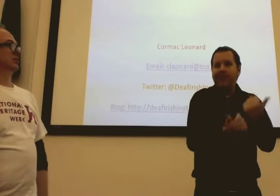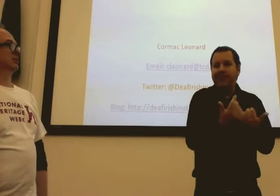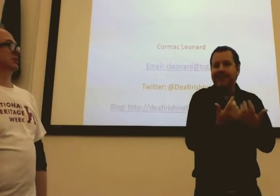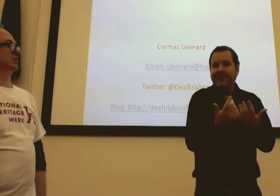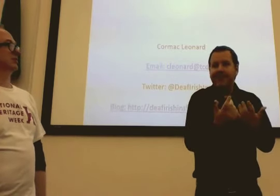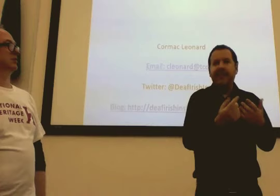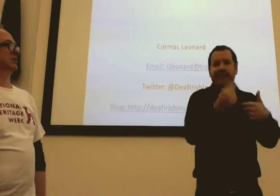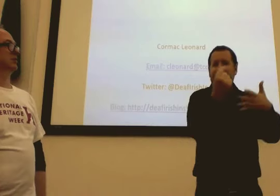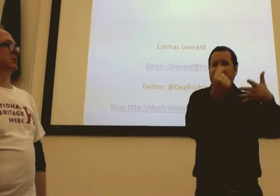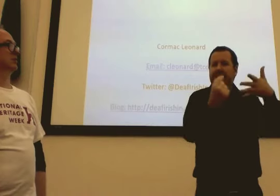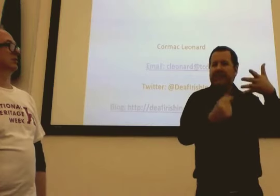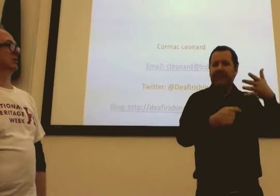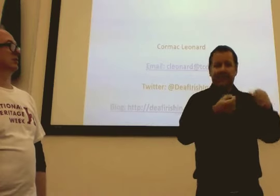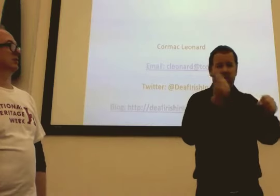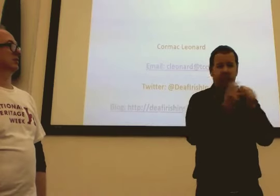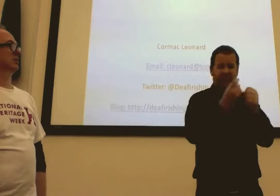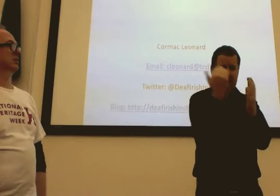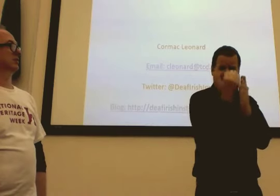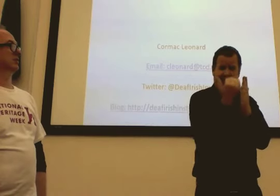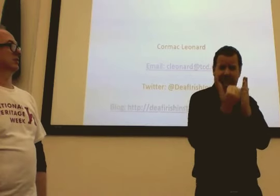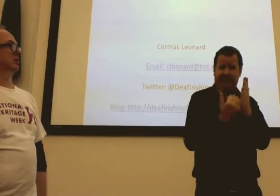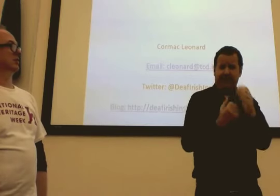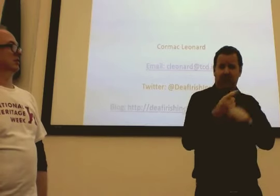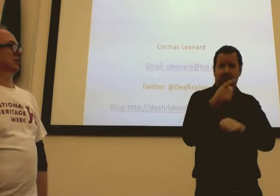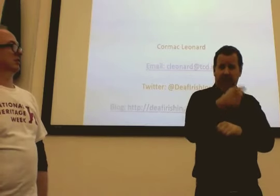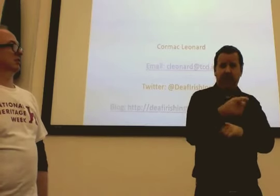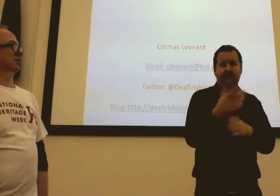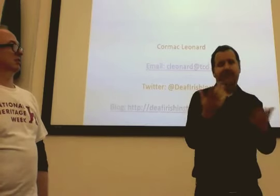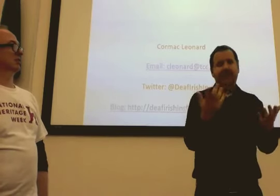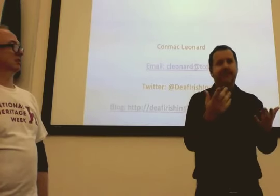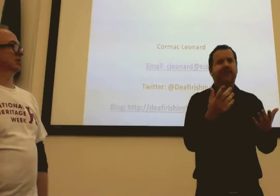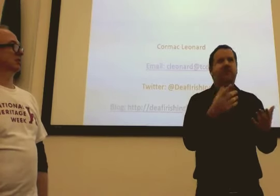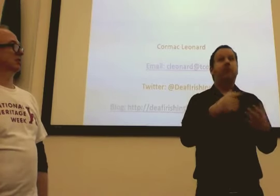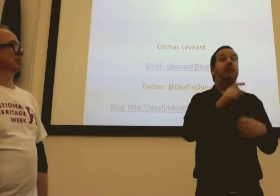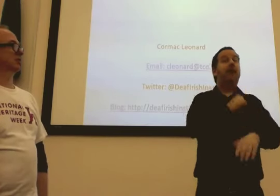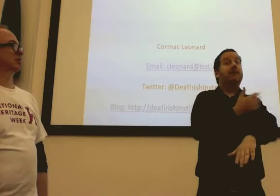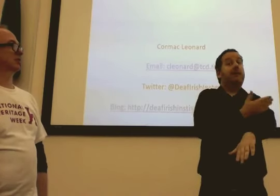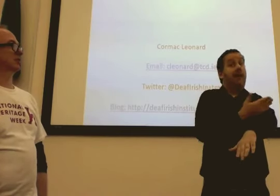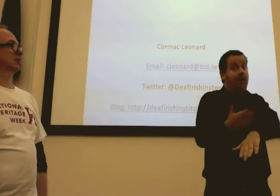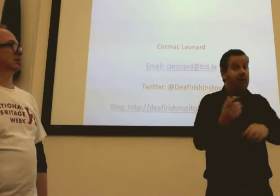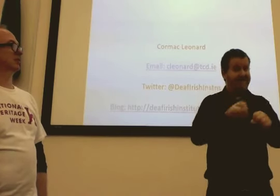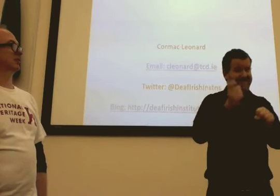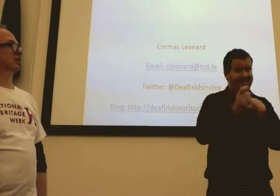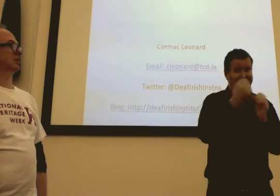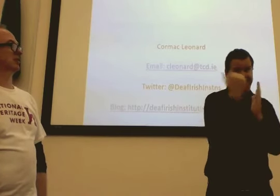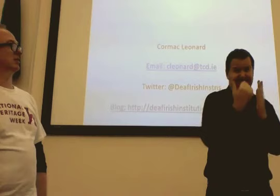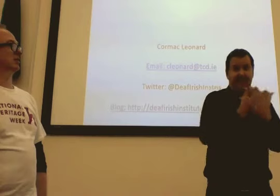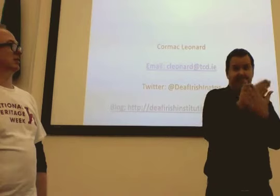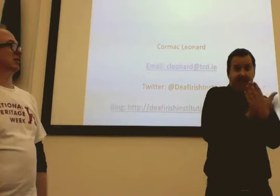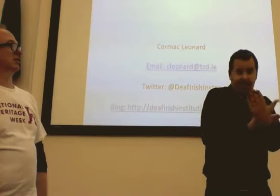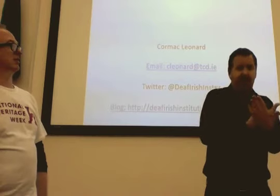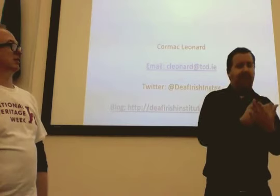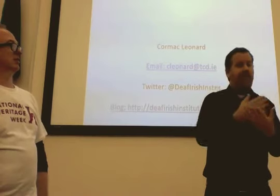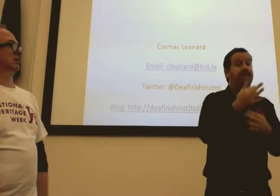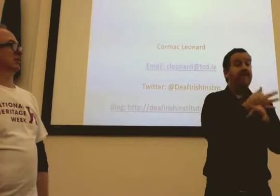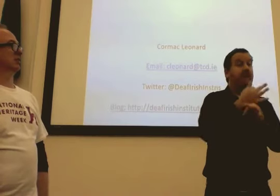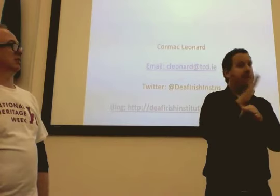just leave your children, and you know, if you broke any of the rules, you'd be brought to court. So at the start, they had extremely